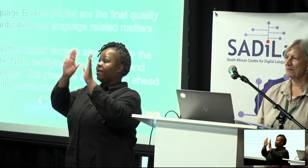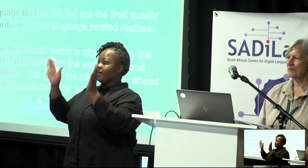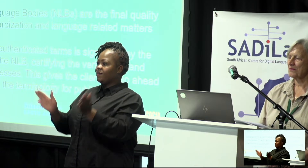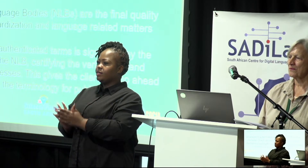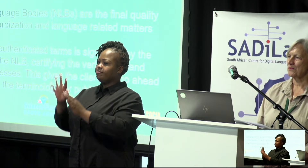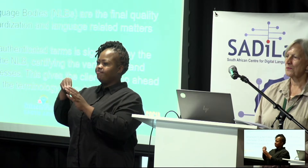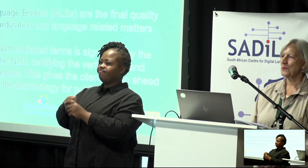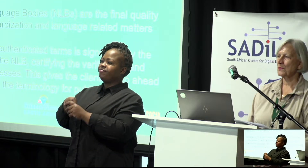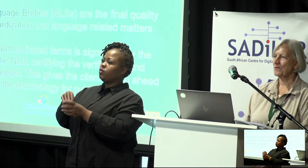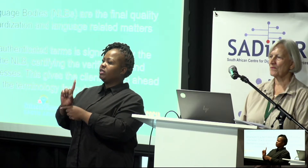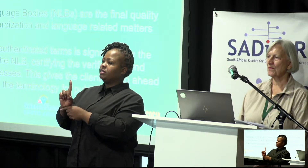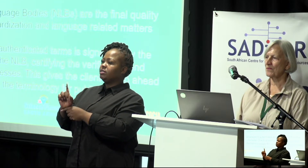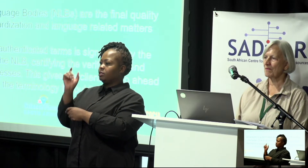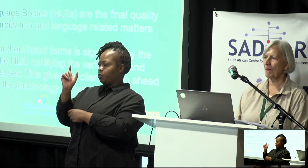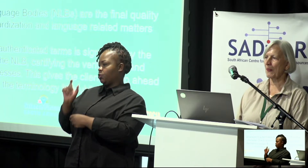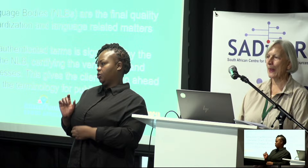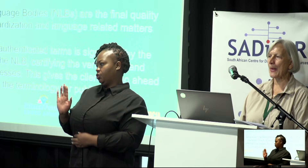terminology.